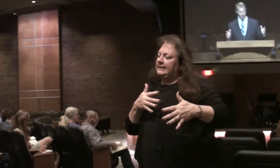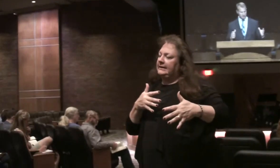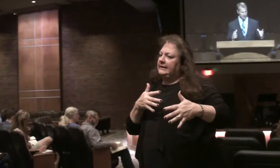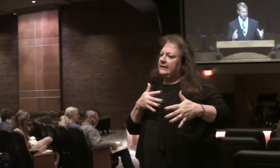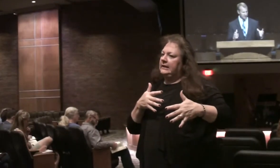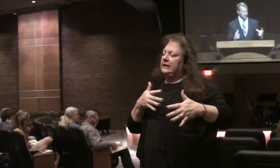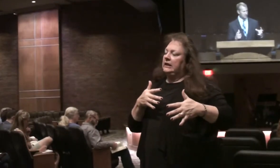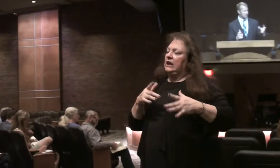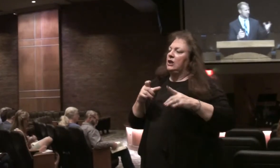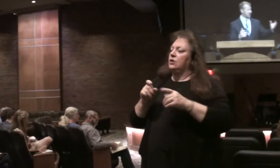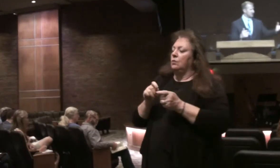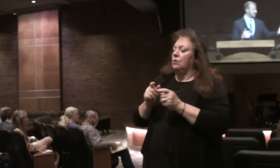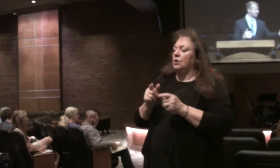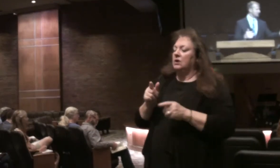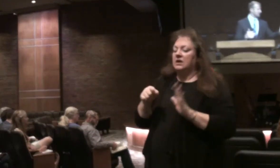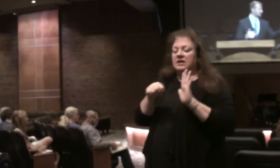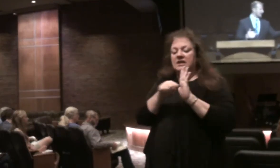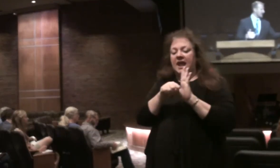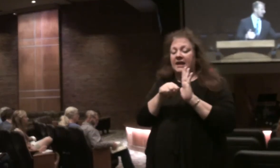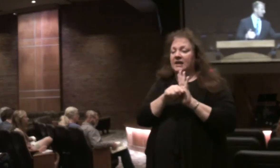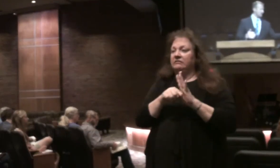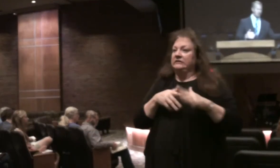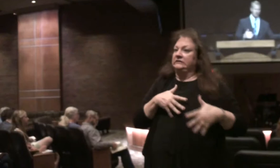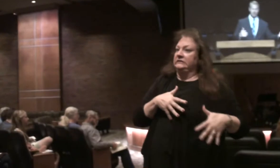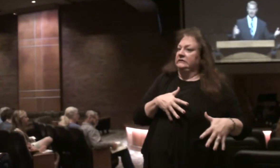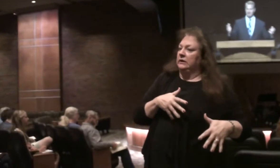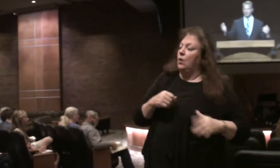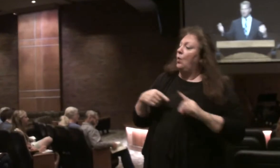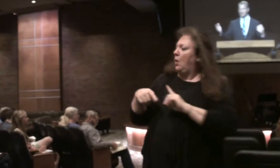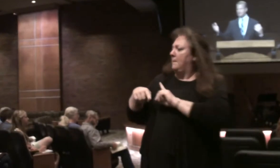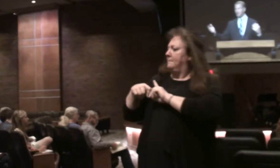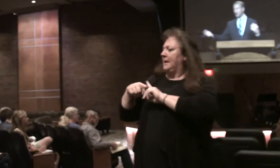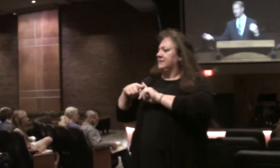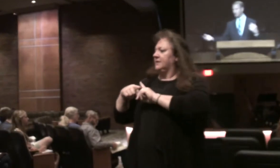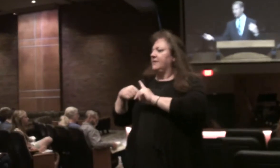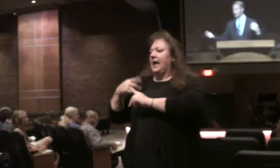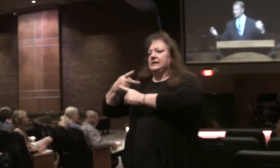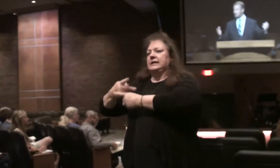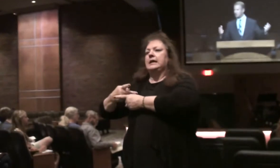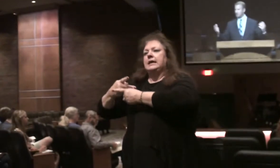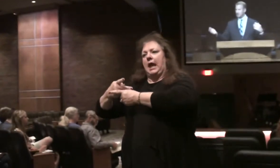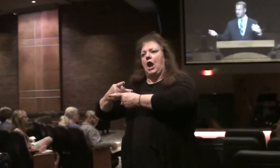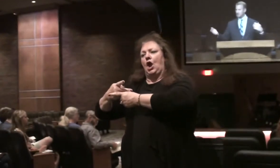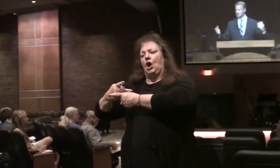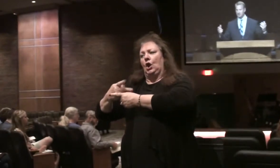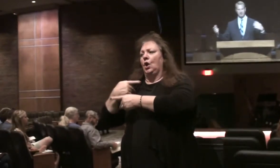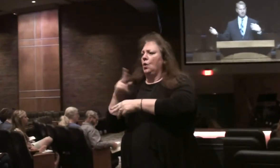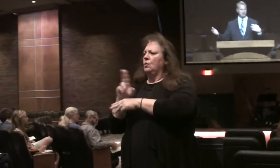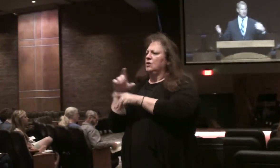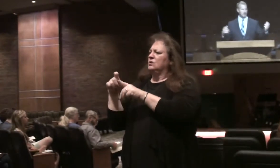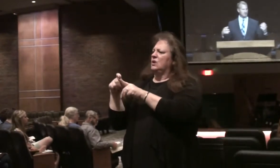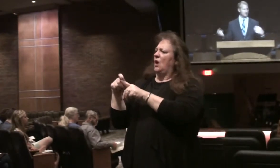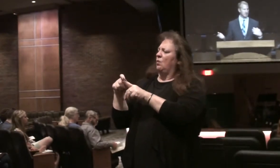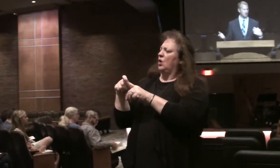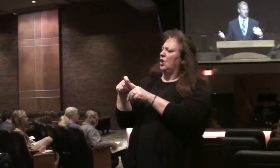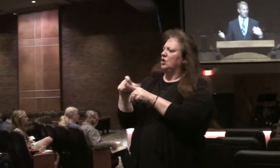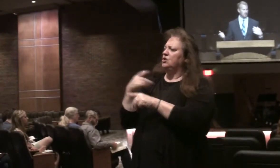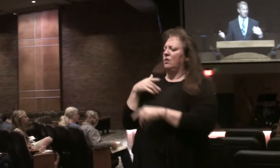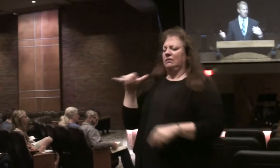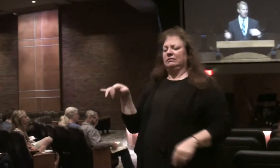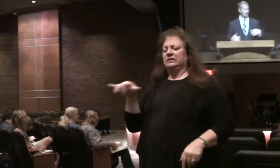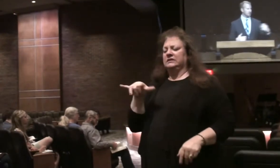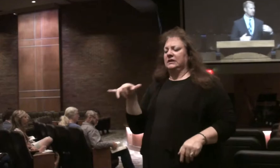anxiety, the word translated here, can be used negatively as anxiety or positively as care. And we use the word English word concern kind of in the same